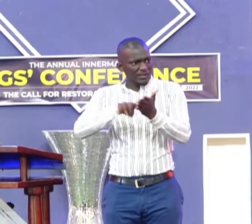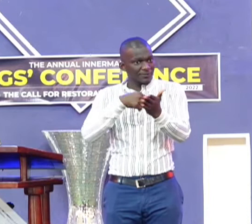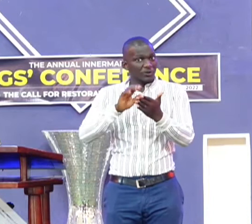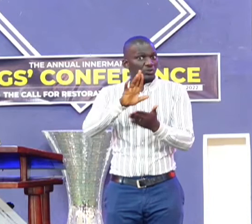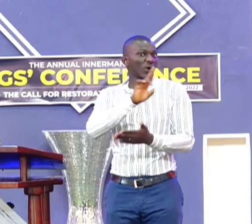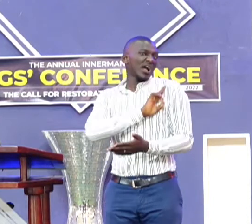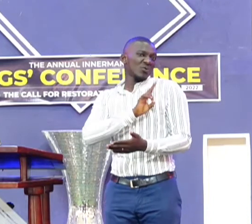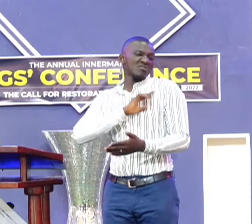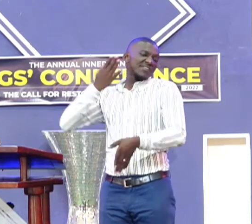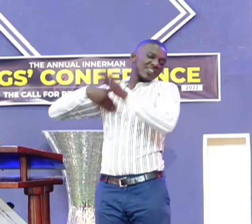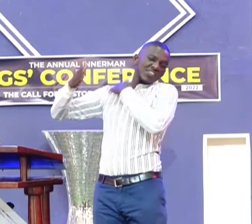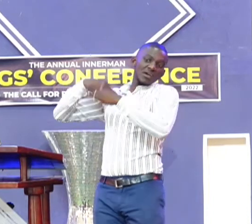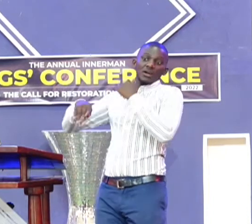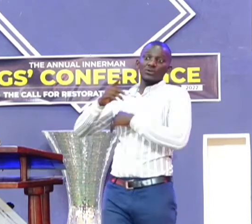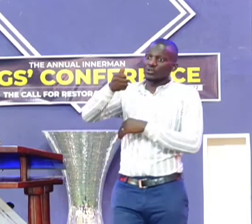Whatever your